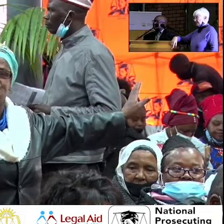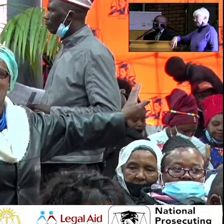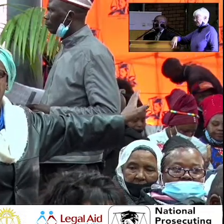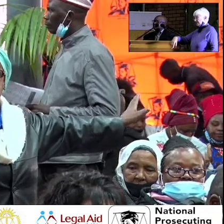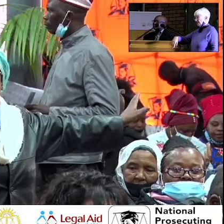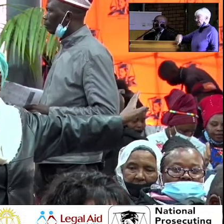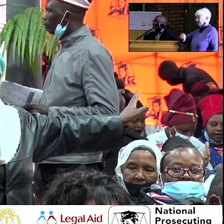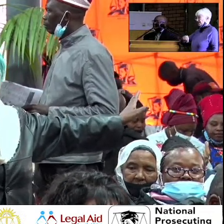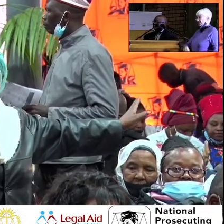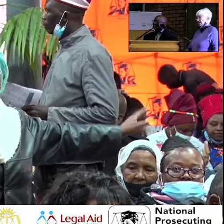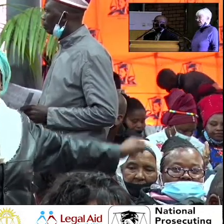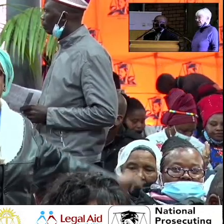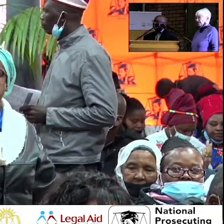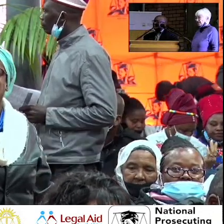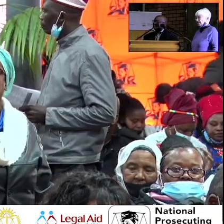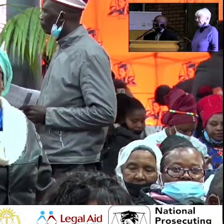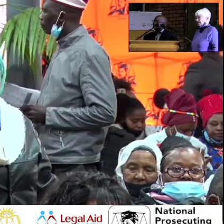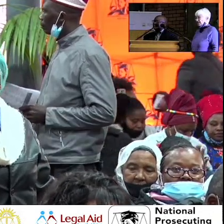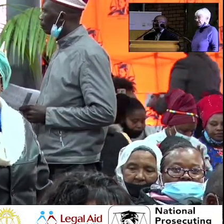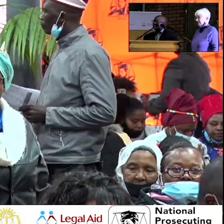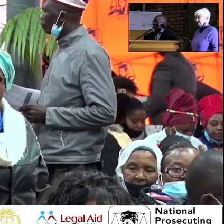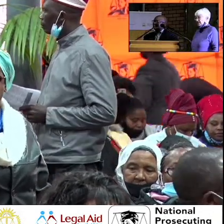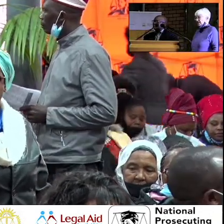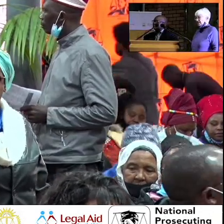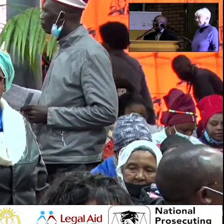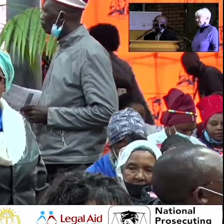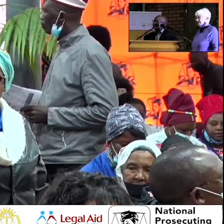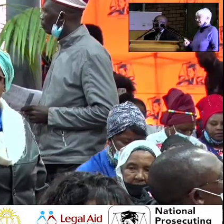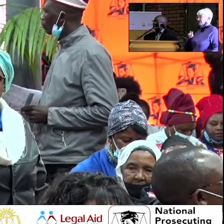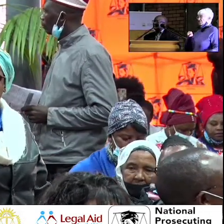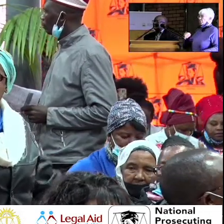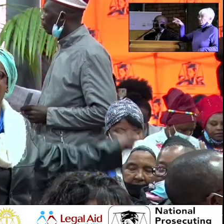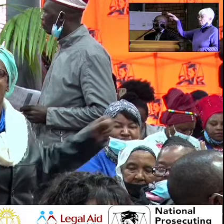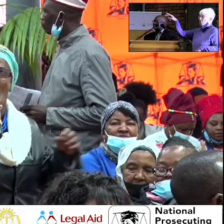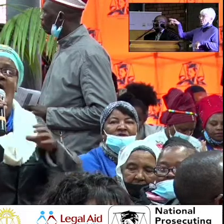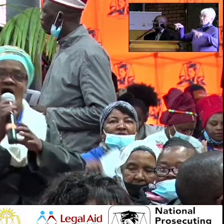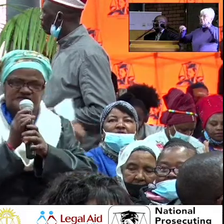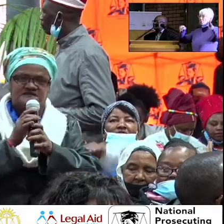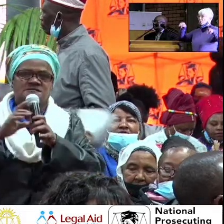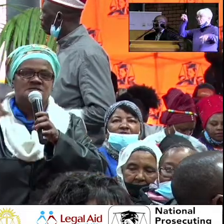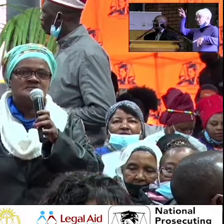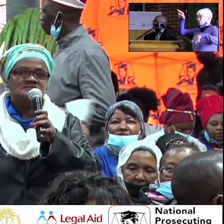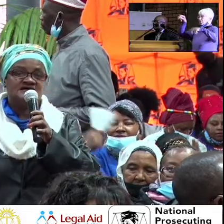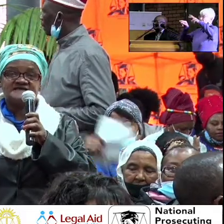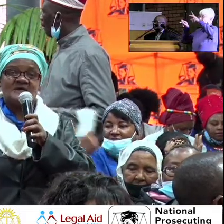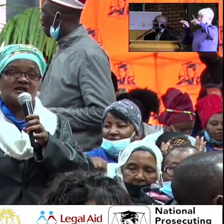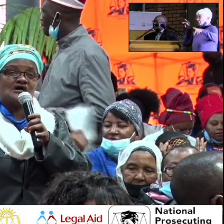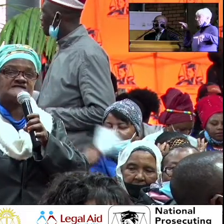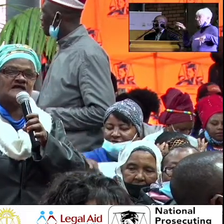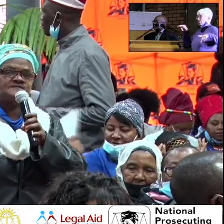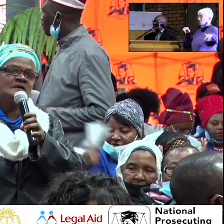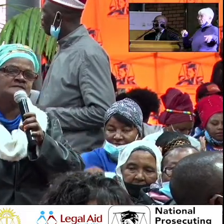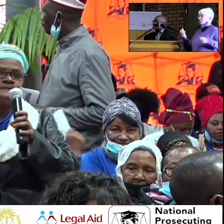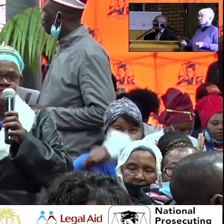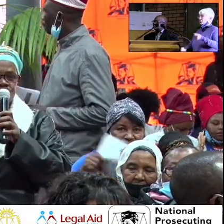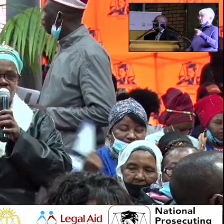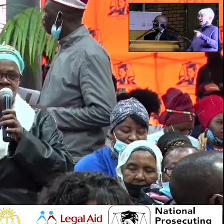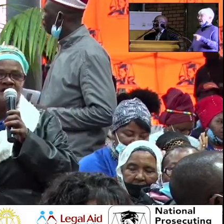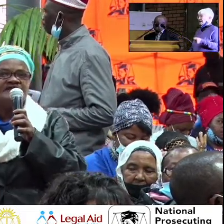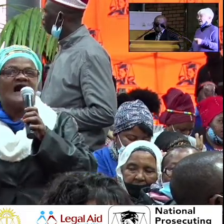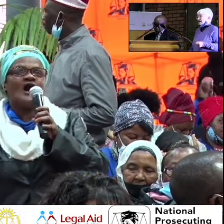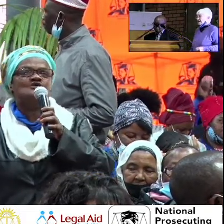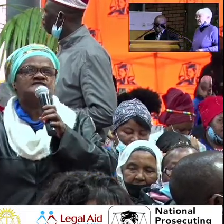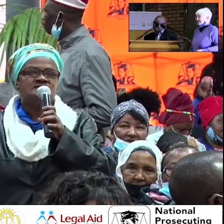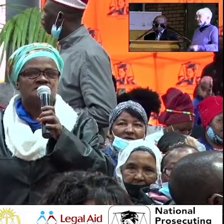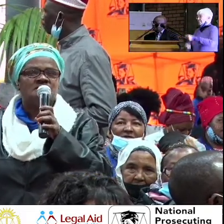That person doesn't live even for 2 months anymore. And our housing, this is my last statement.